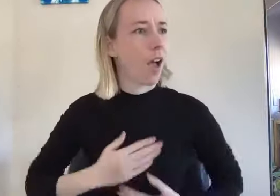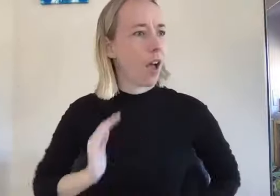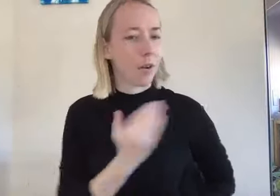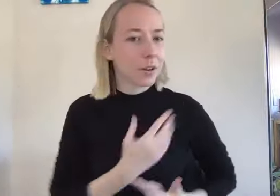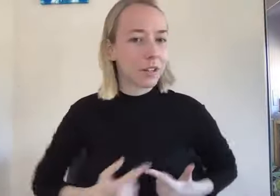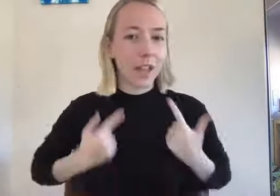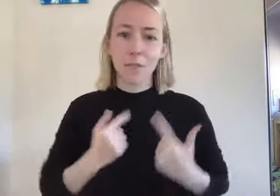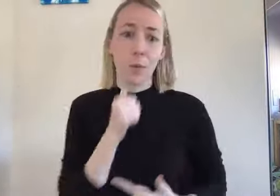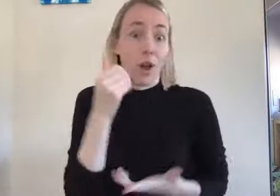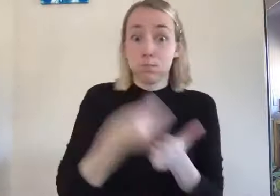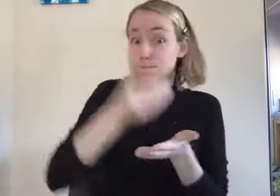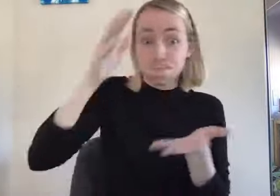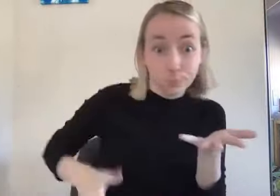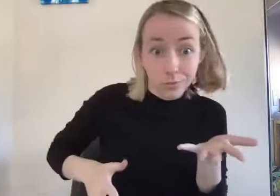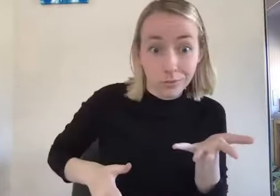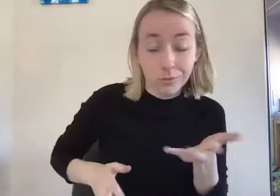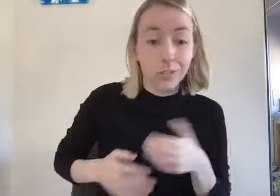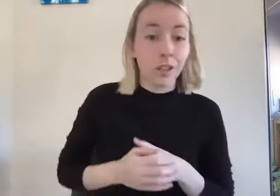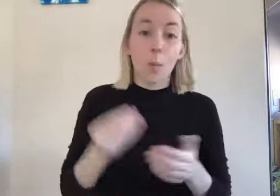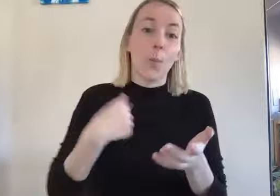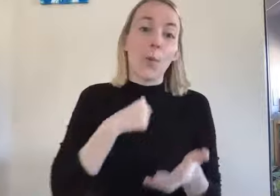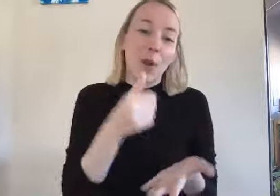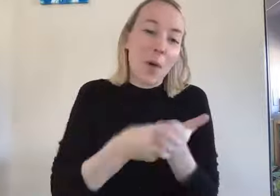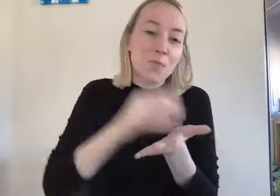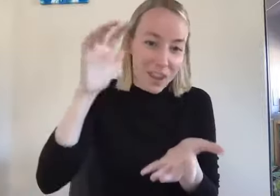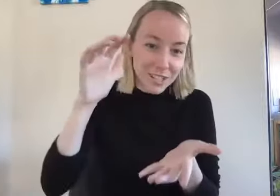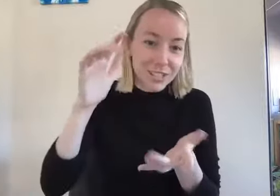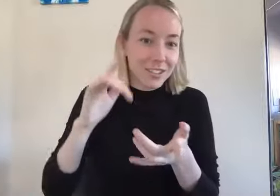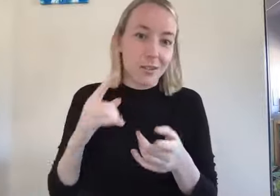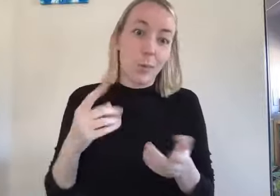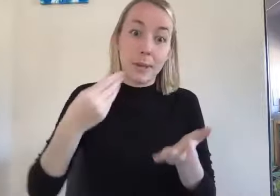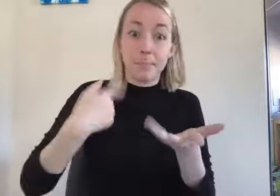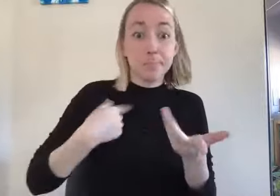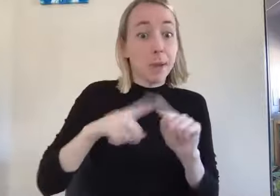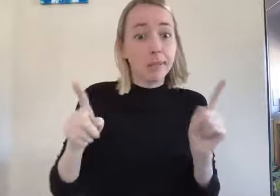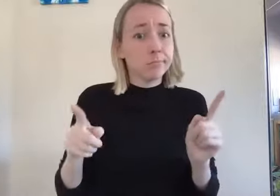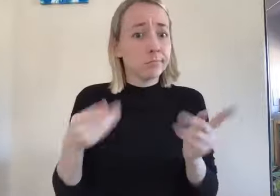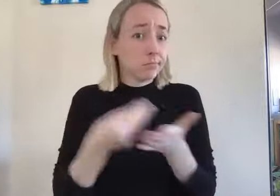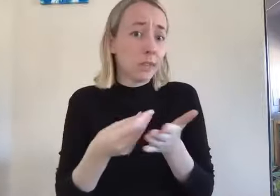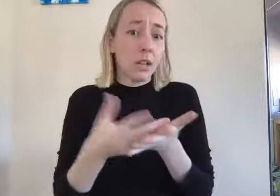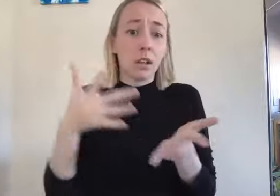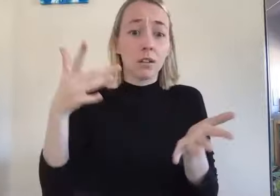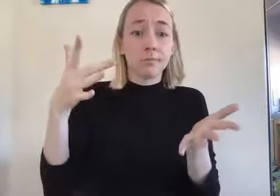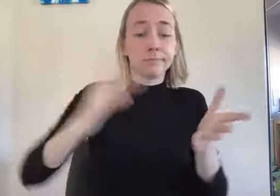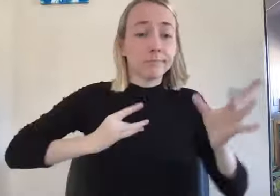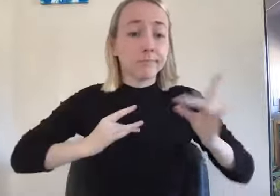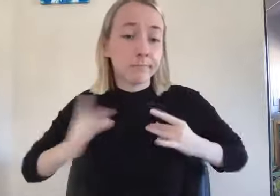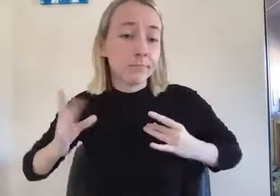life, that we're not wealthy, but money seems to come to it. It seems to go through us really more than stick, but